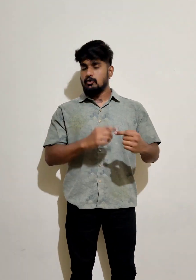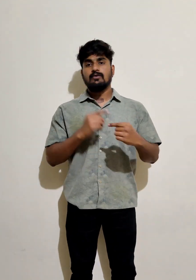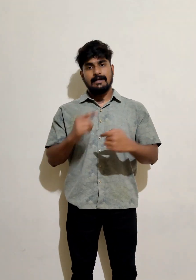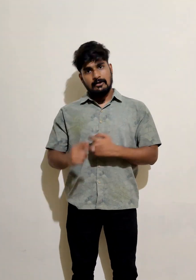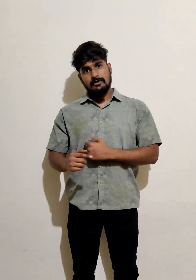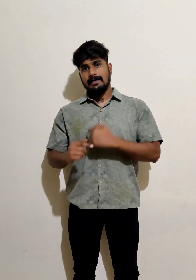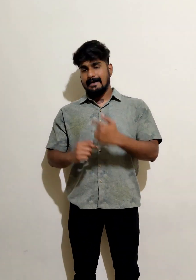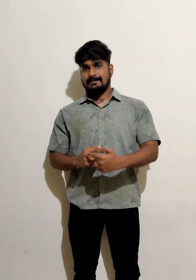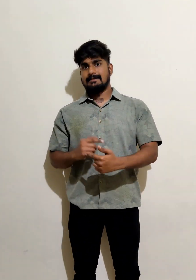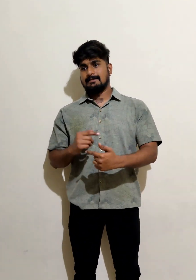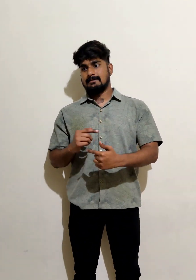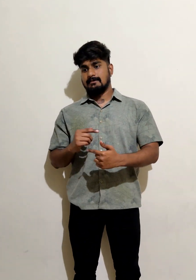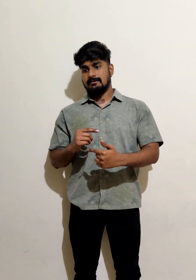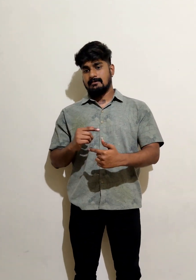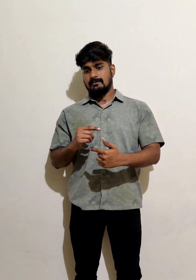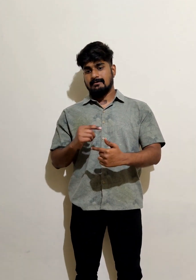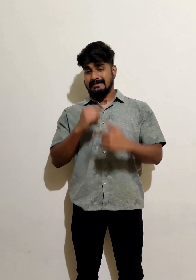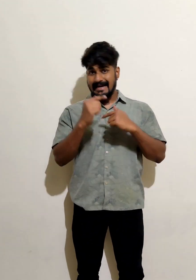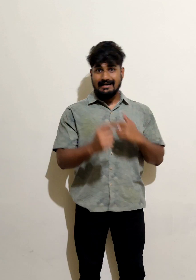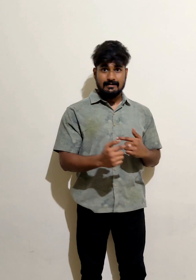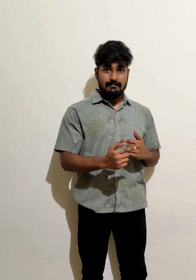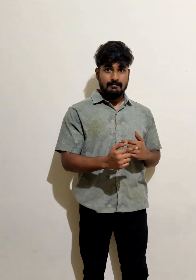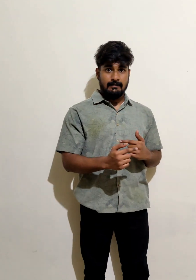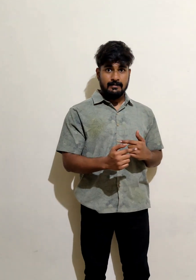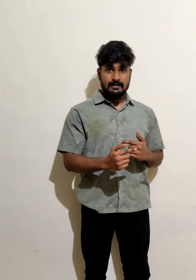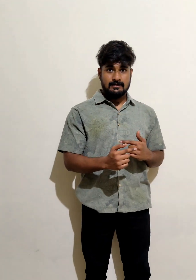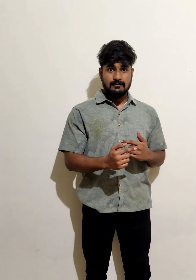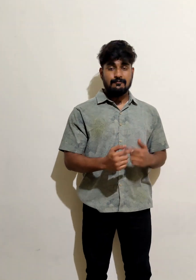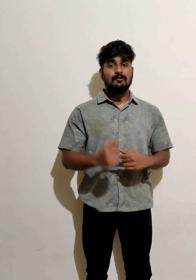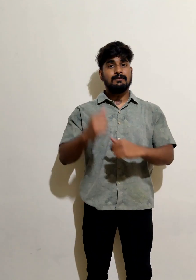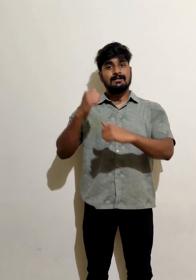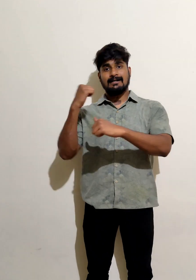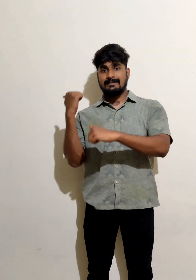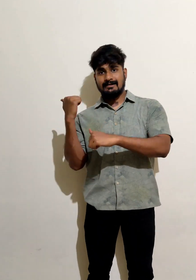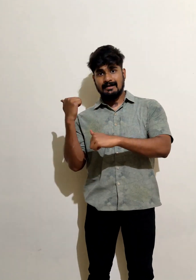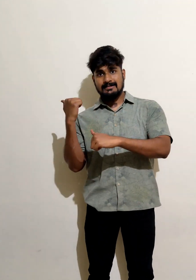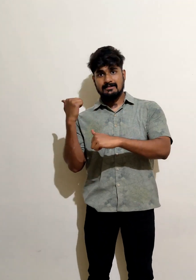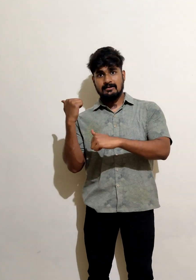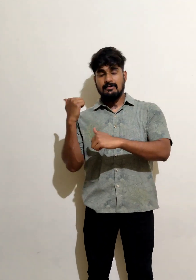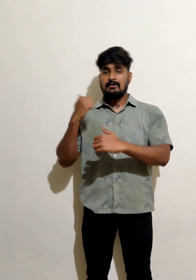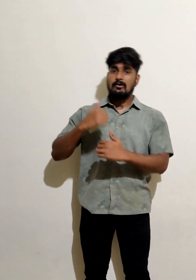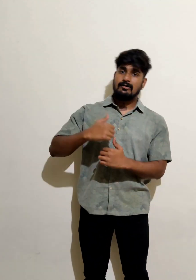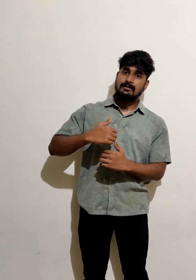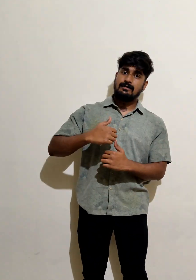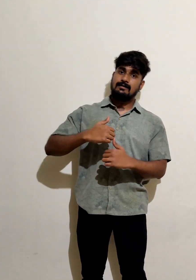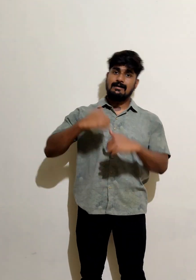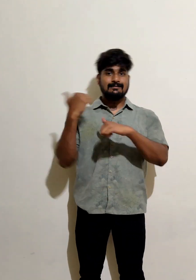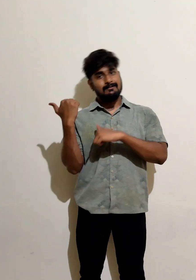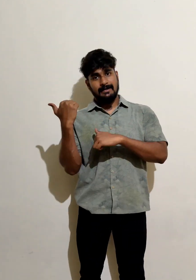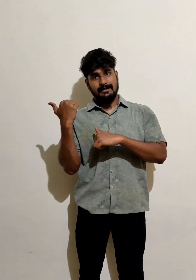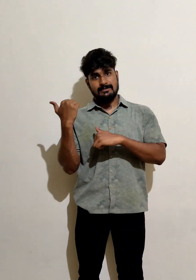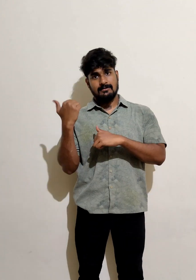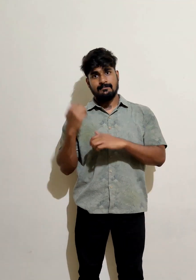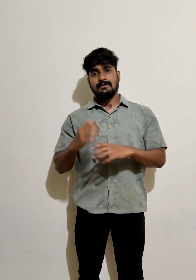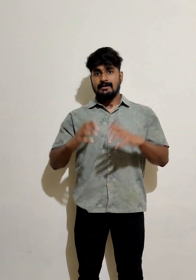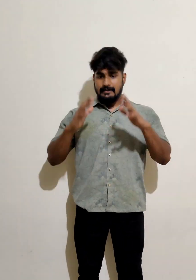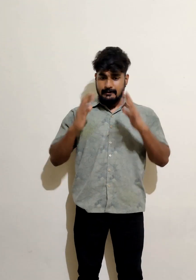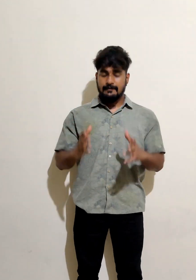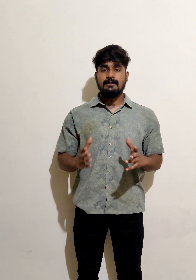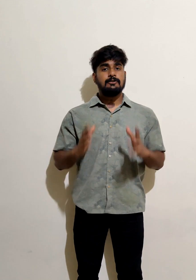You cannot access that members from the other class or the other package. Even